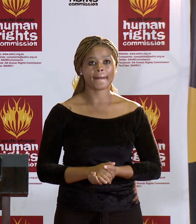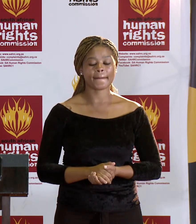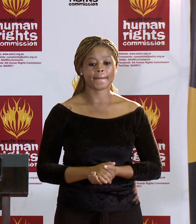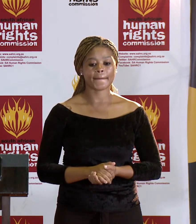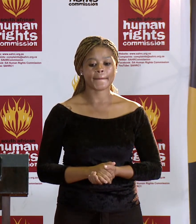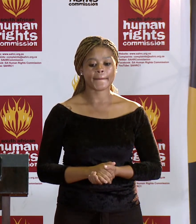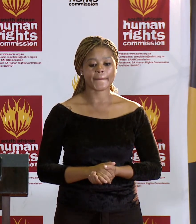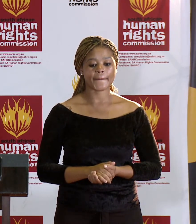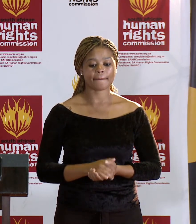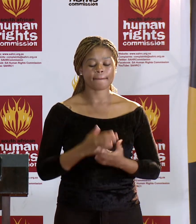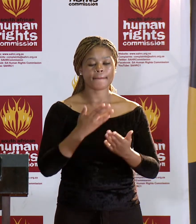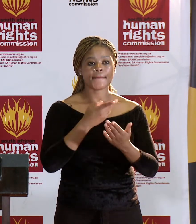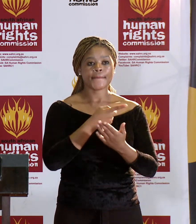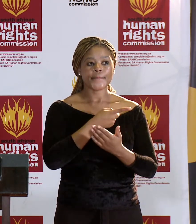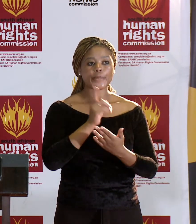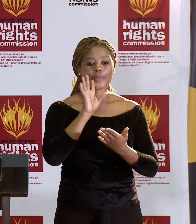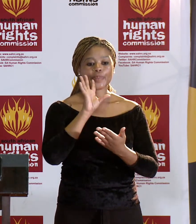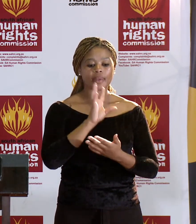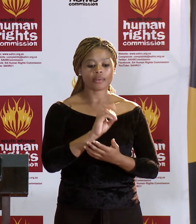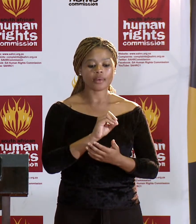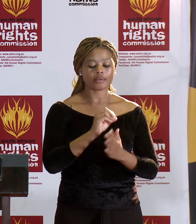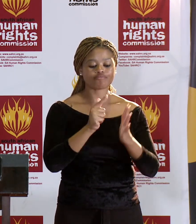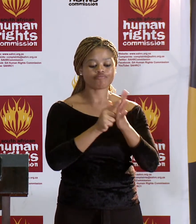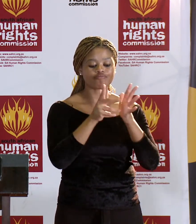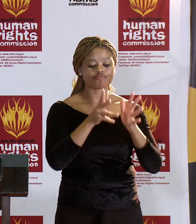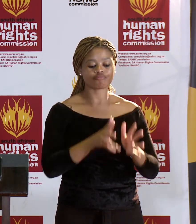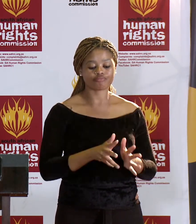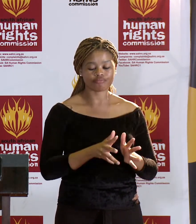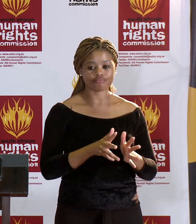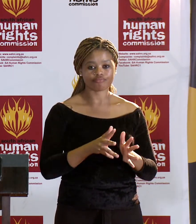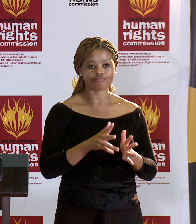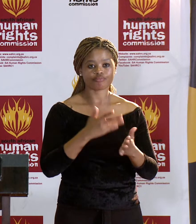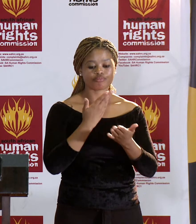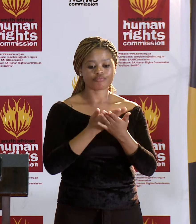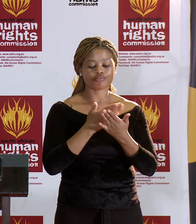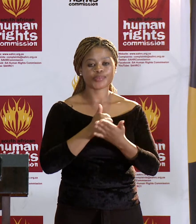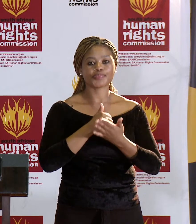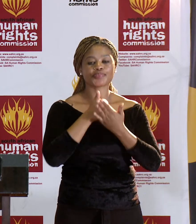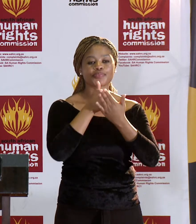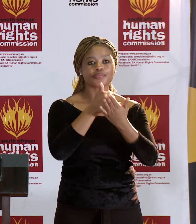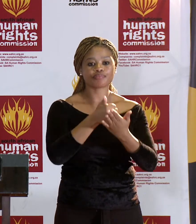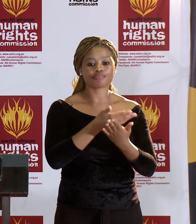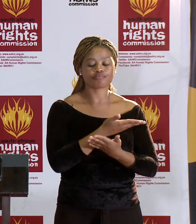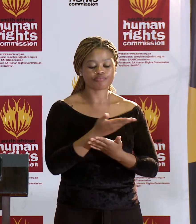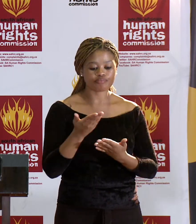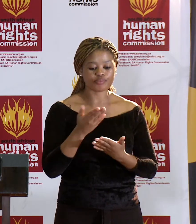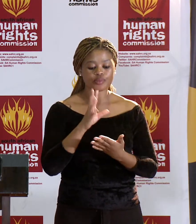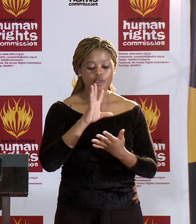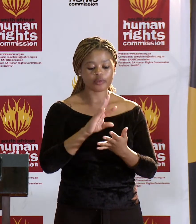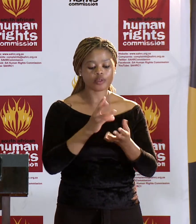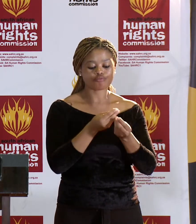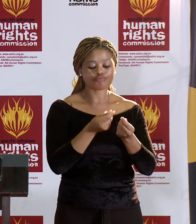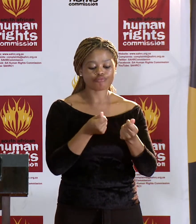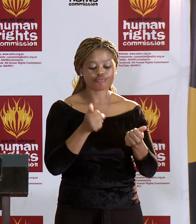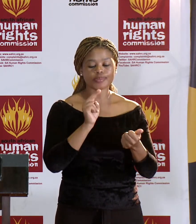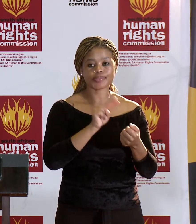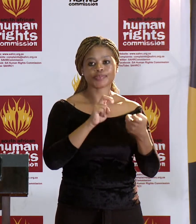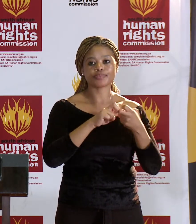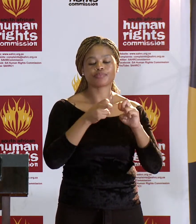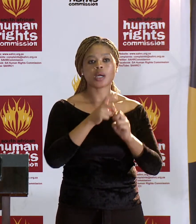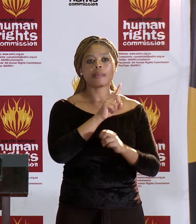these bodies, and you will have a lawyer on your side who will help you resolve the problem, but